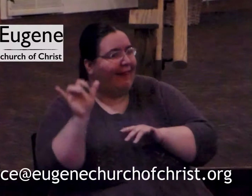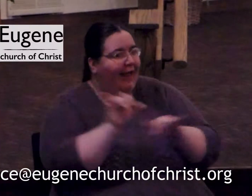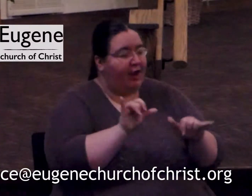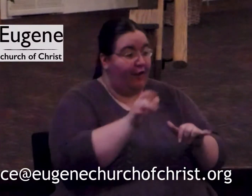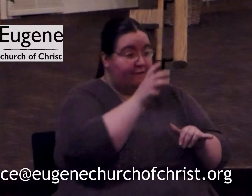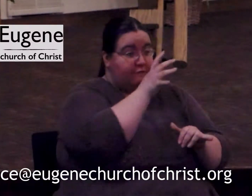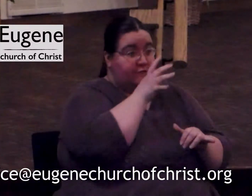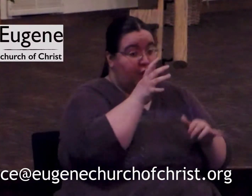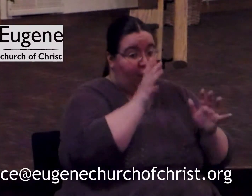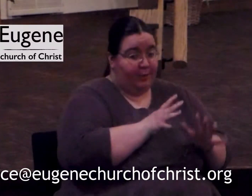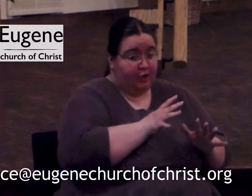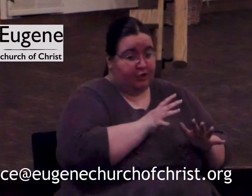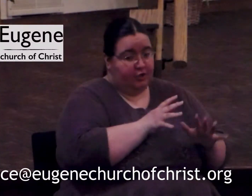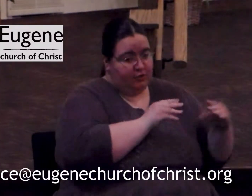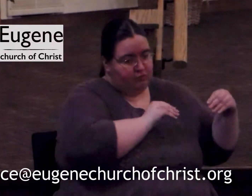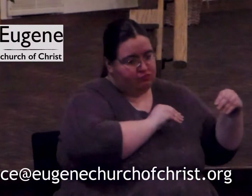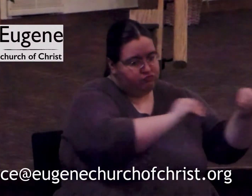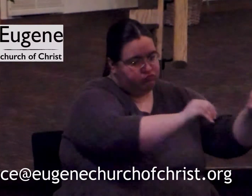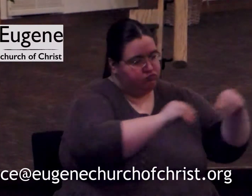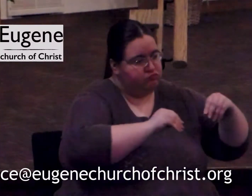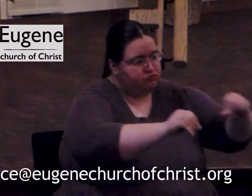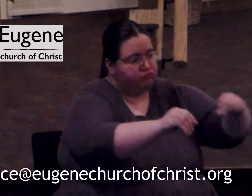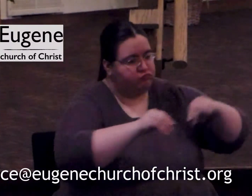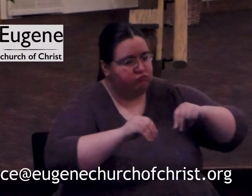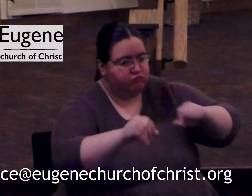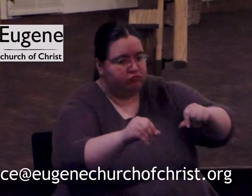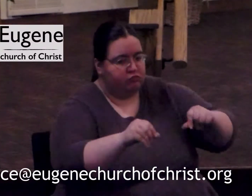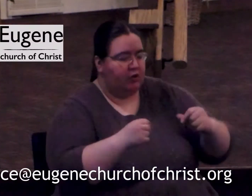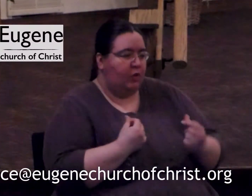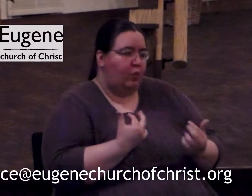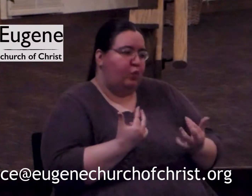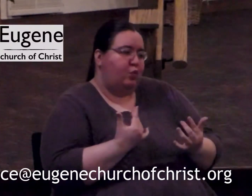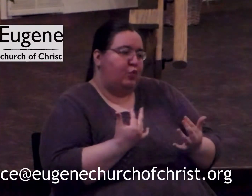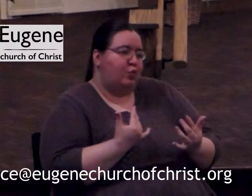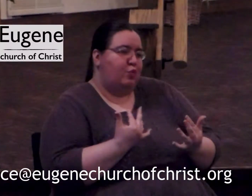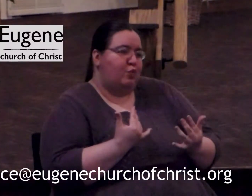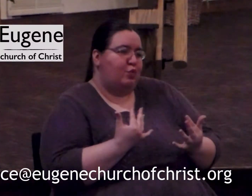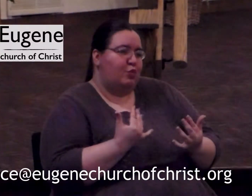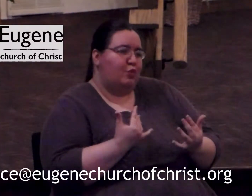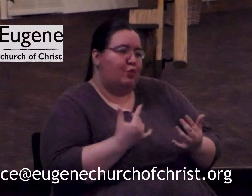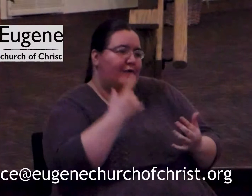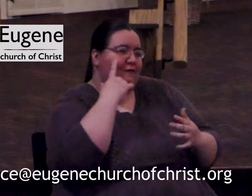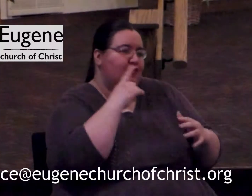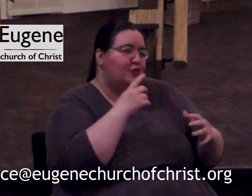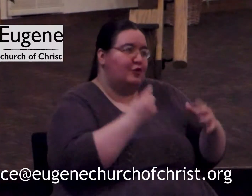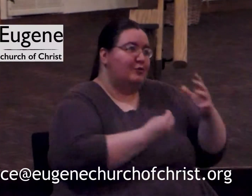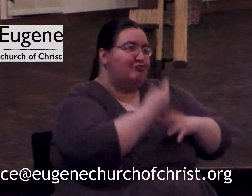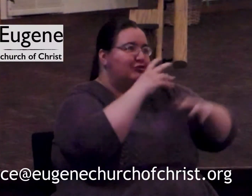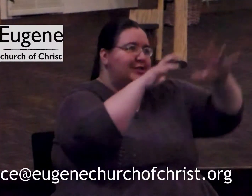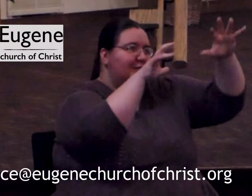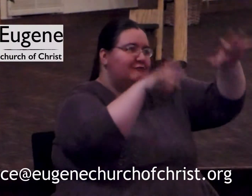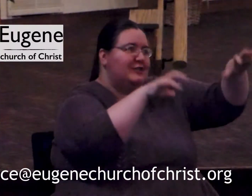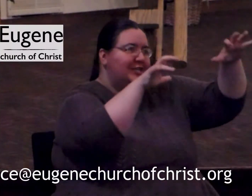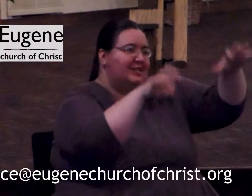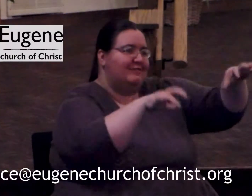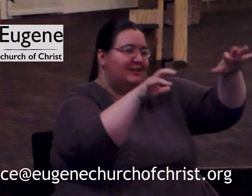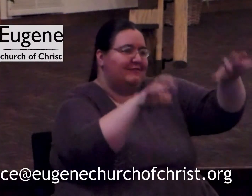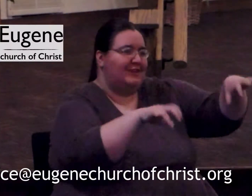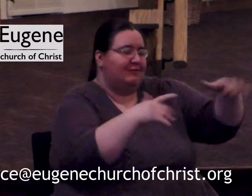crop, patiently waiting for the autumn and spring rains. Now, think about the farmer for a minute, and for most of us, we're not farmers. There might be a few gardeners